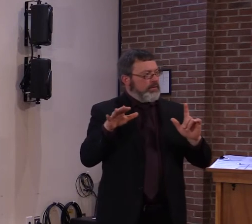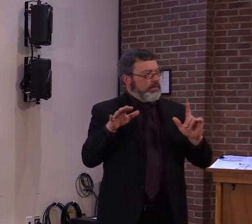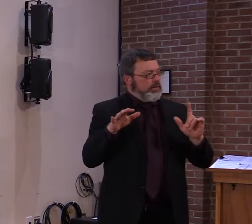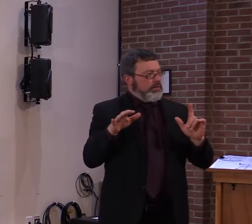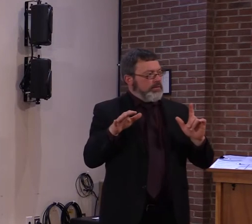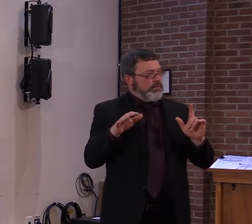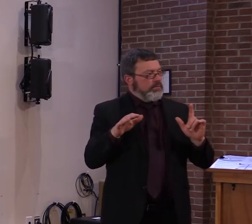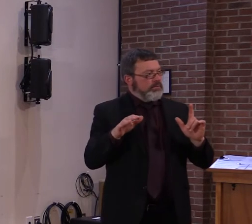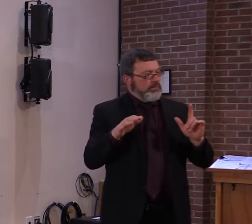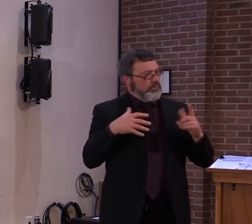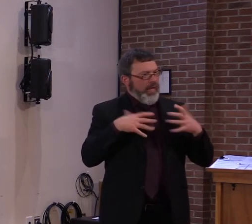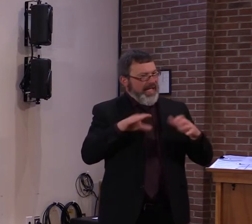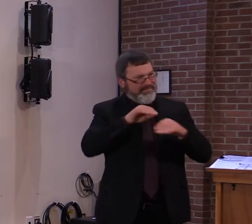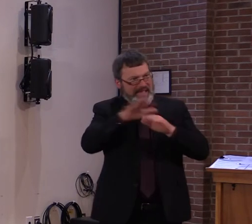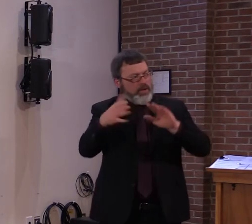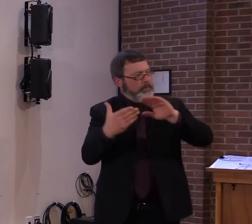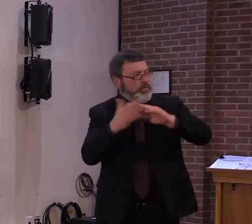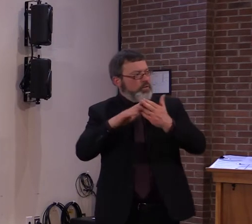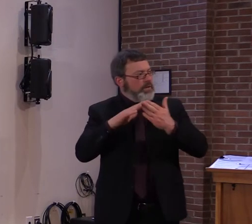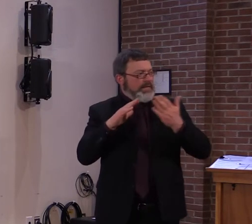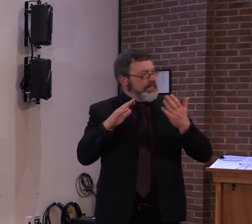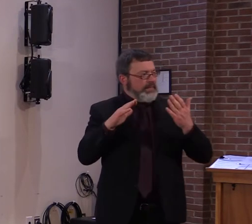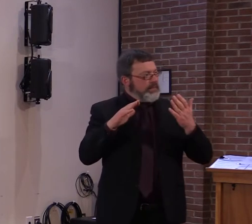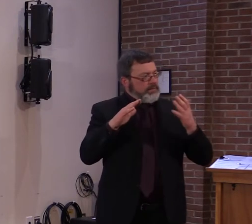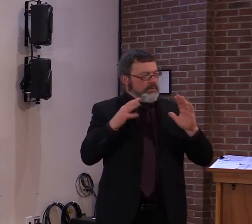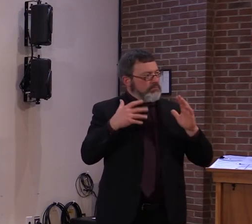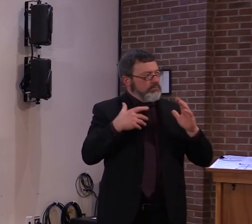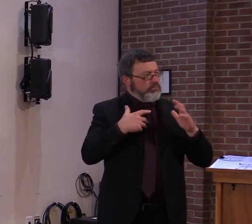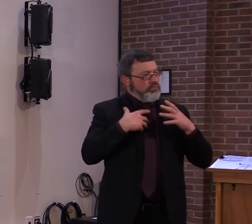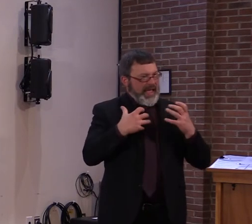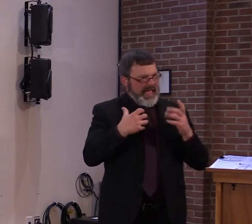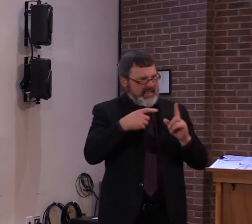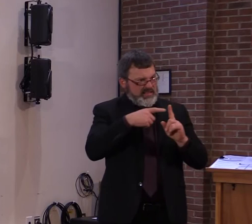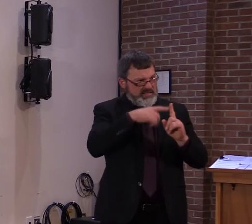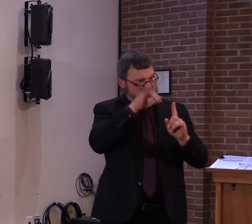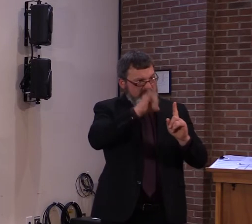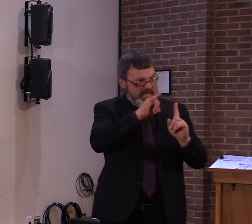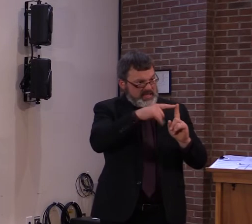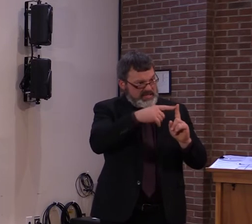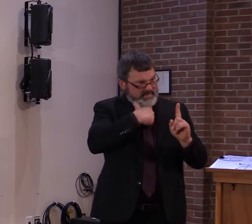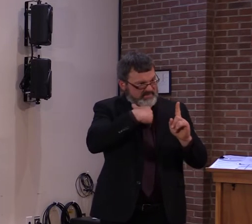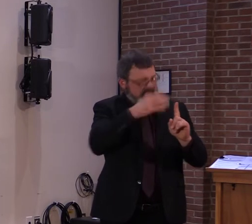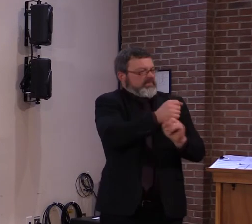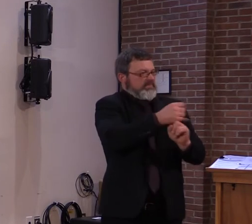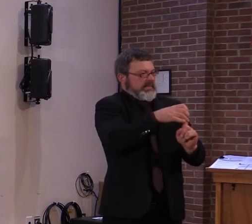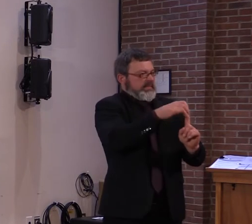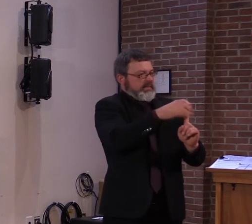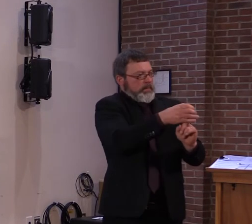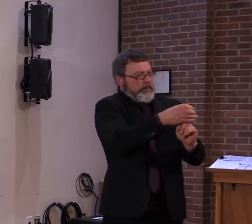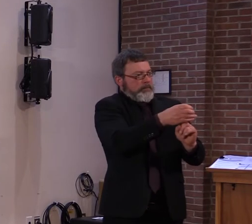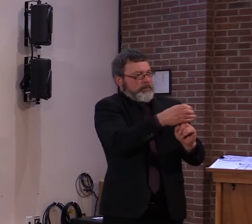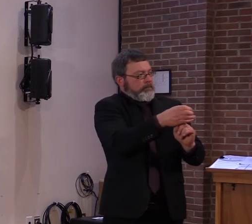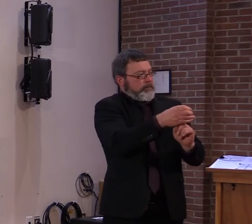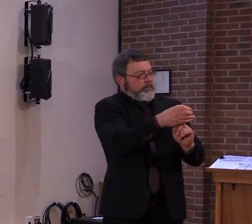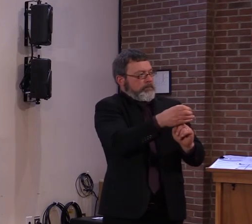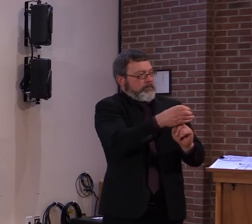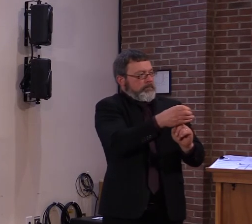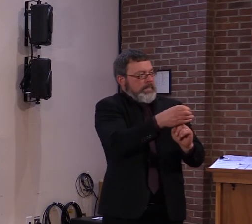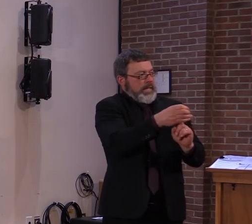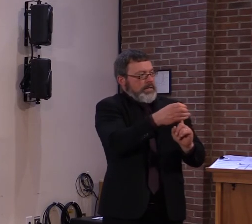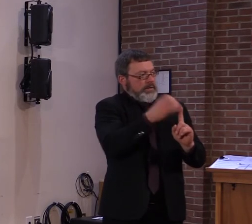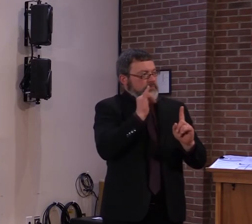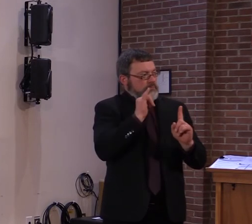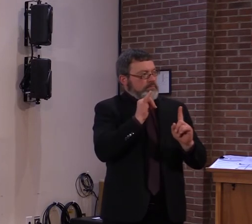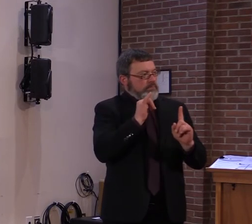It's safer to keep them on campus at this moment in isolation until they have passed the infection